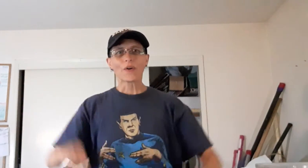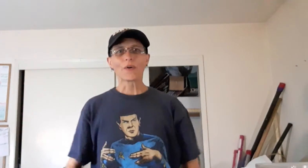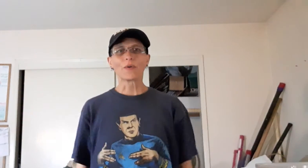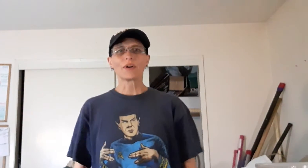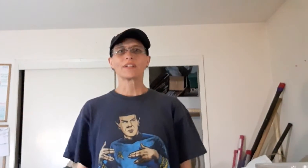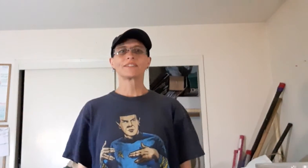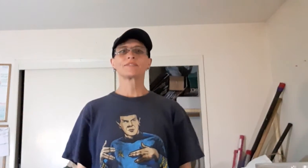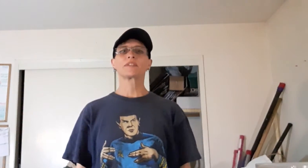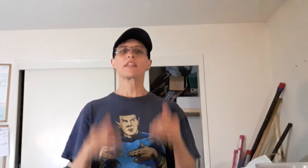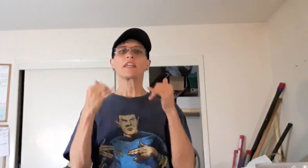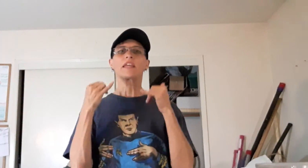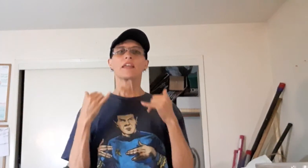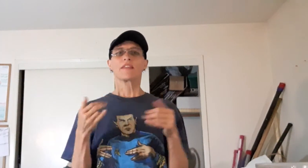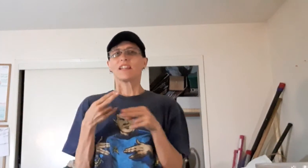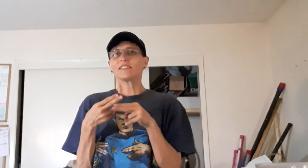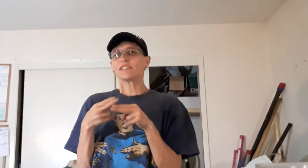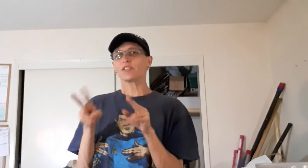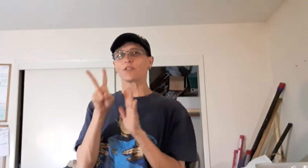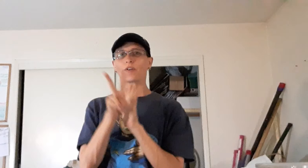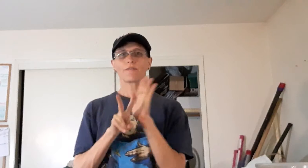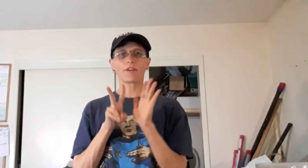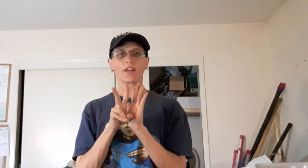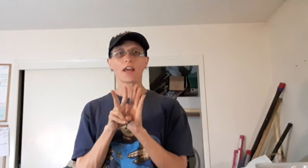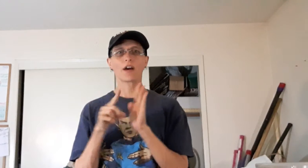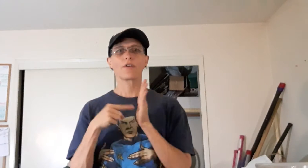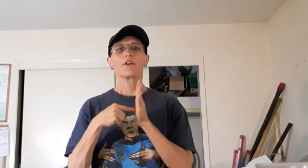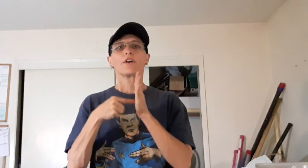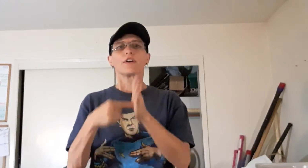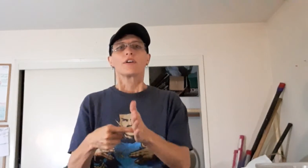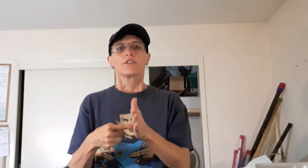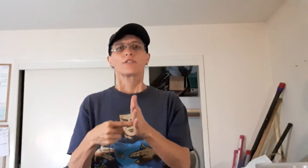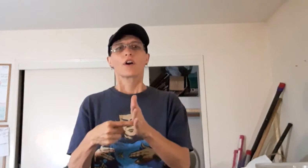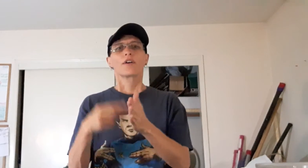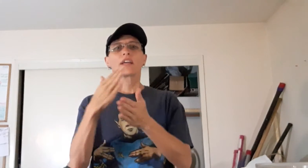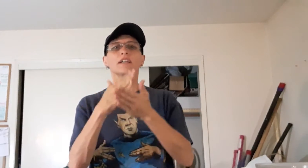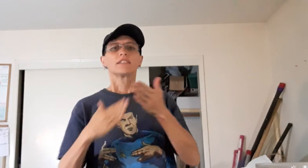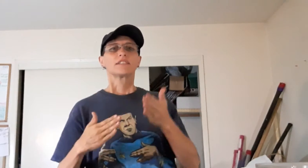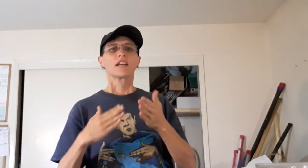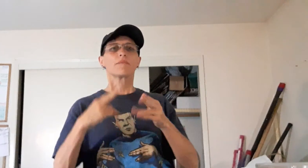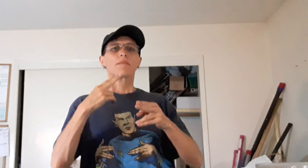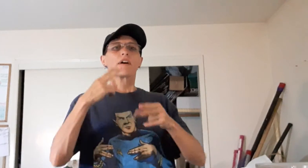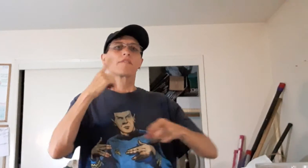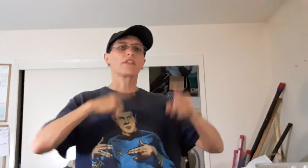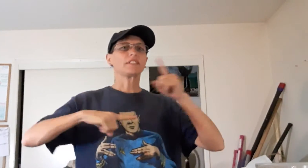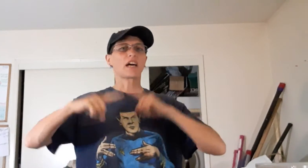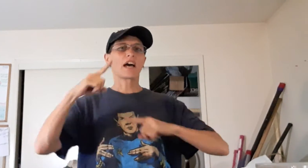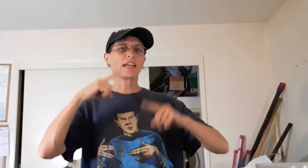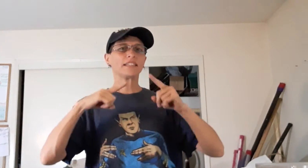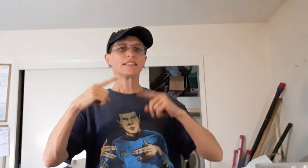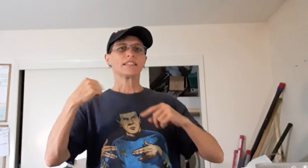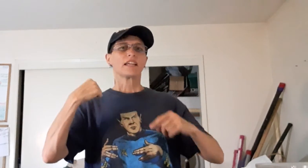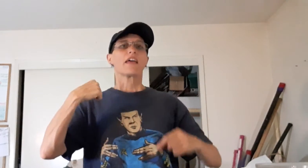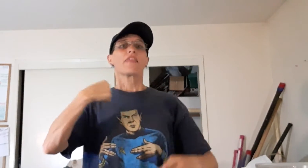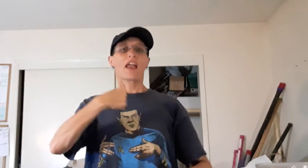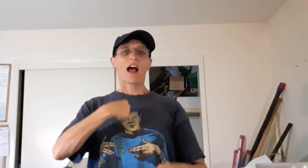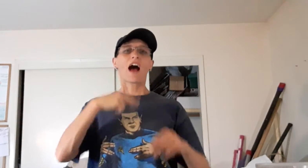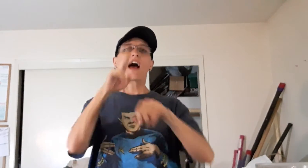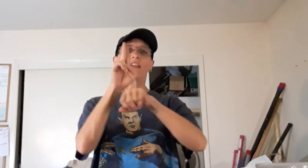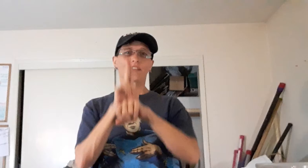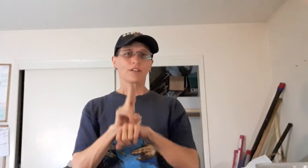Hello! This is a short video showing some of the signs that I